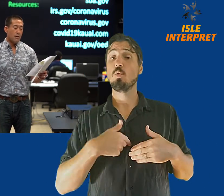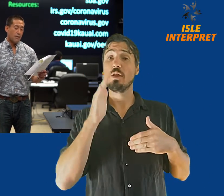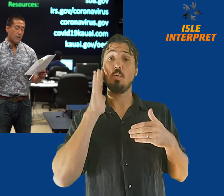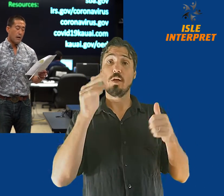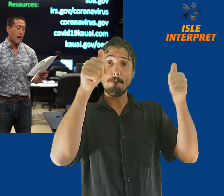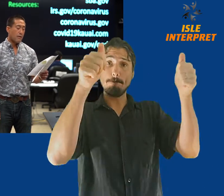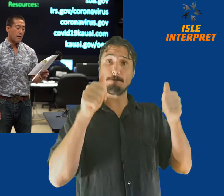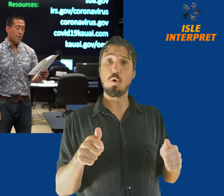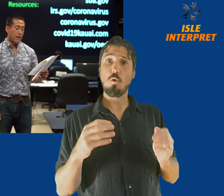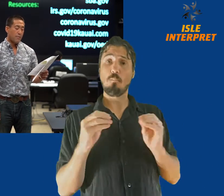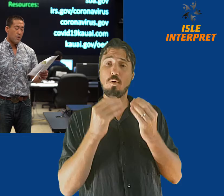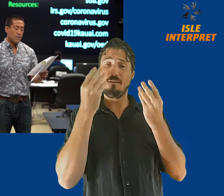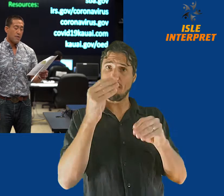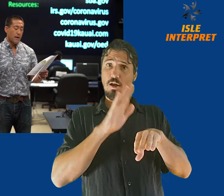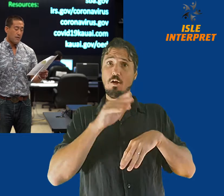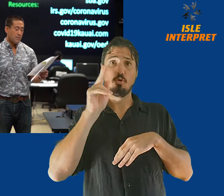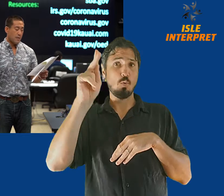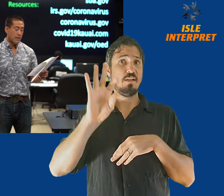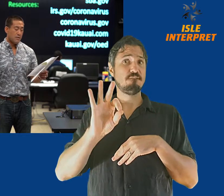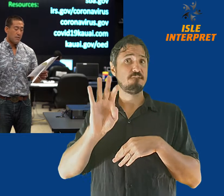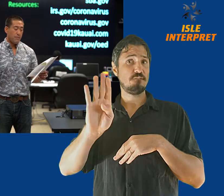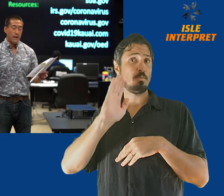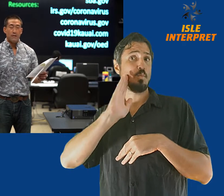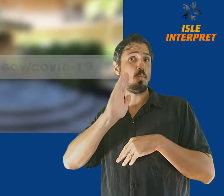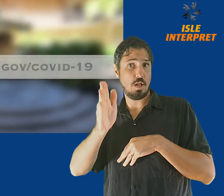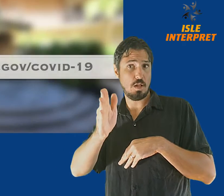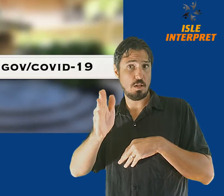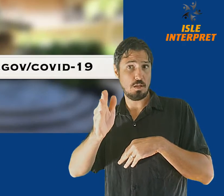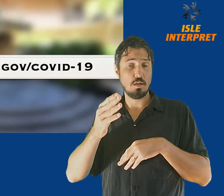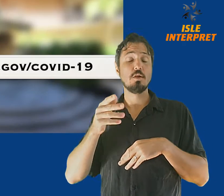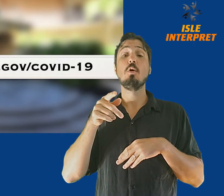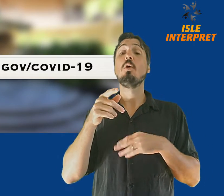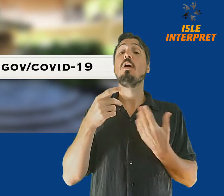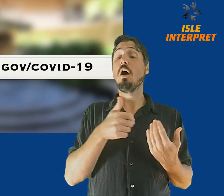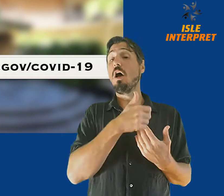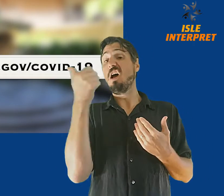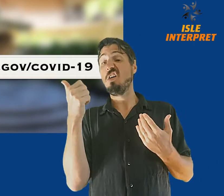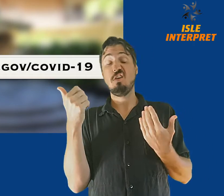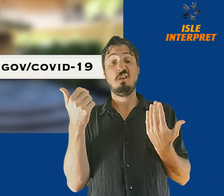page or on our Kauai Emergency Management Agency page at